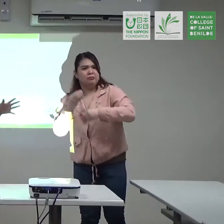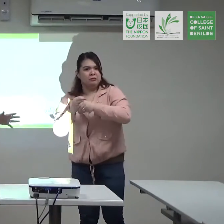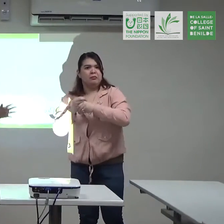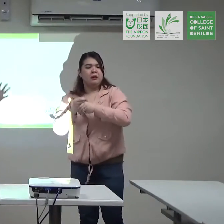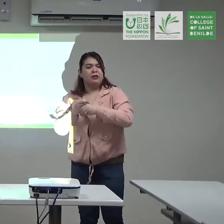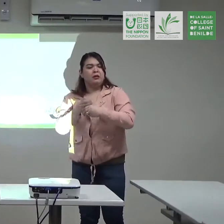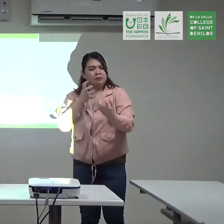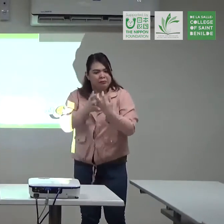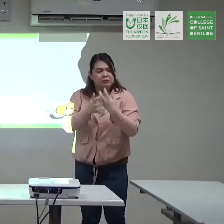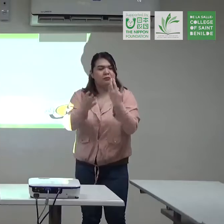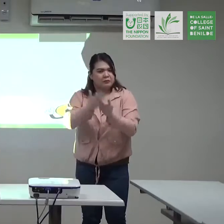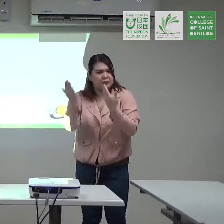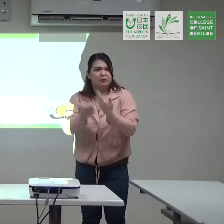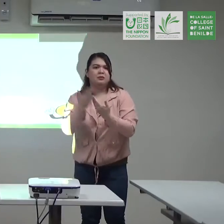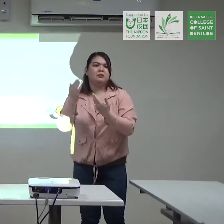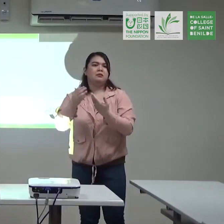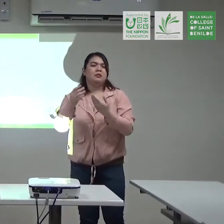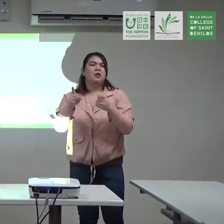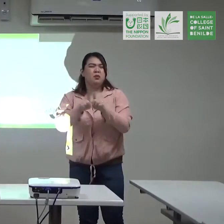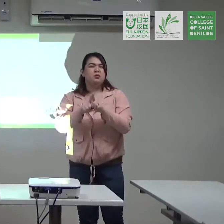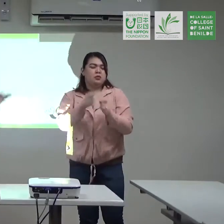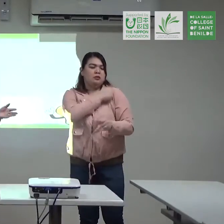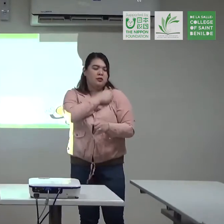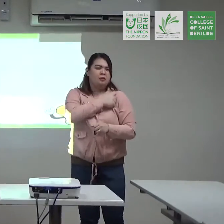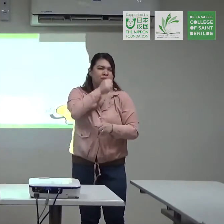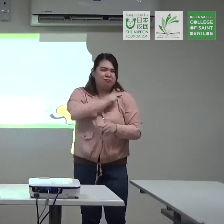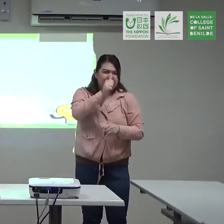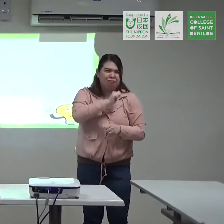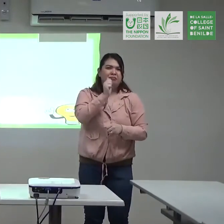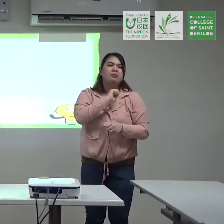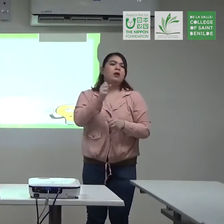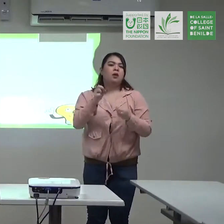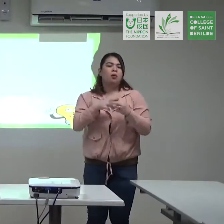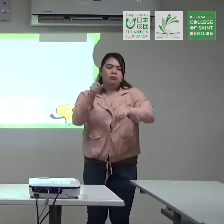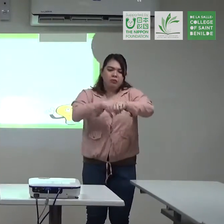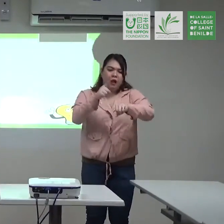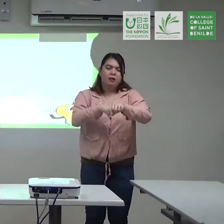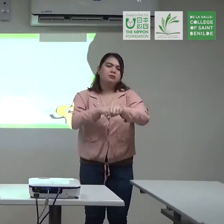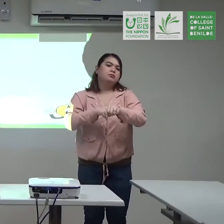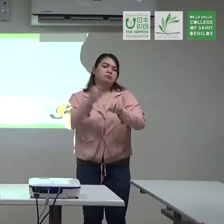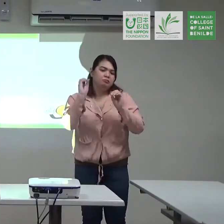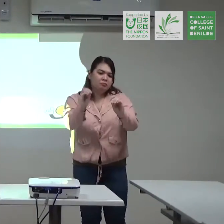being patient and tolerant, eventually develop in them the